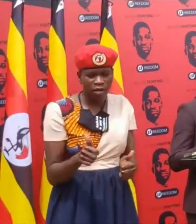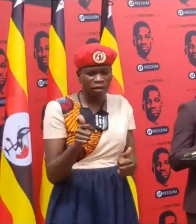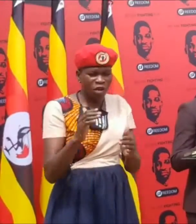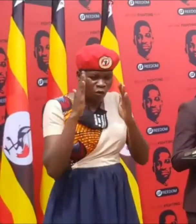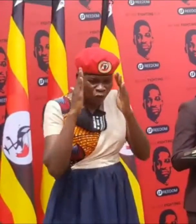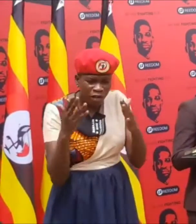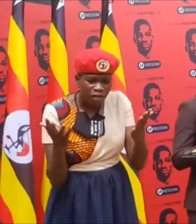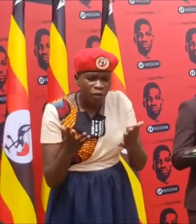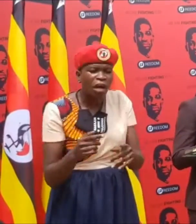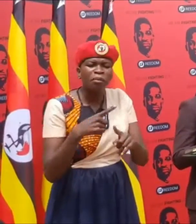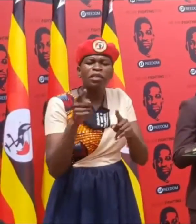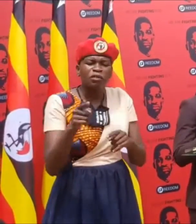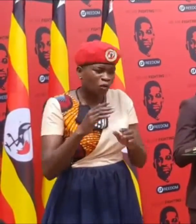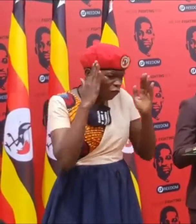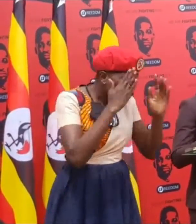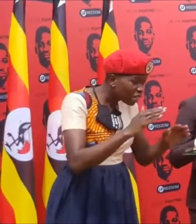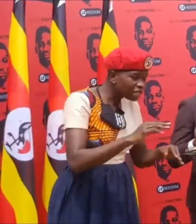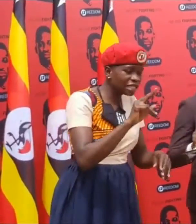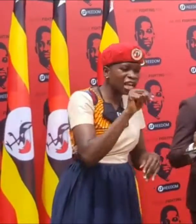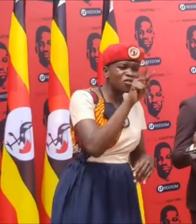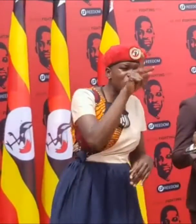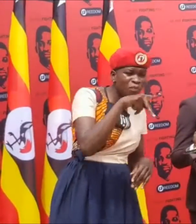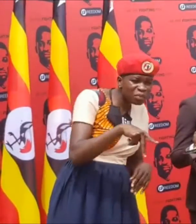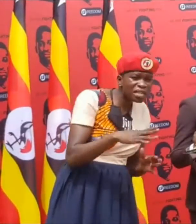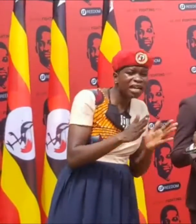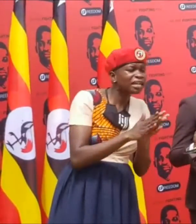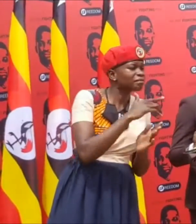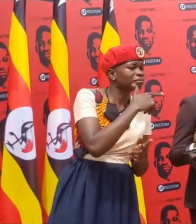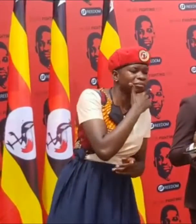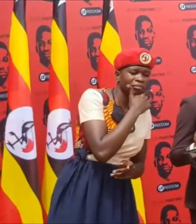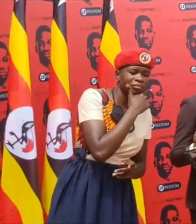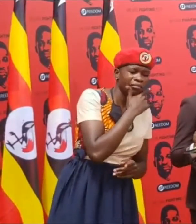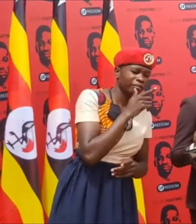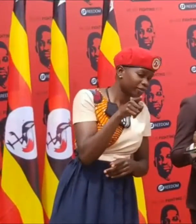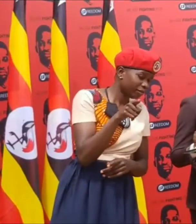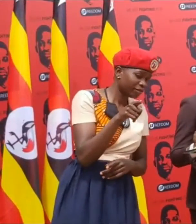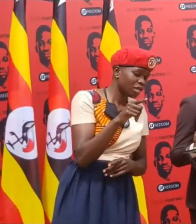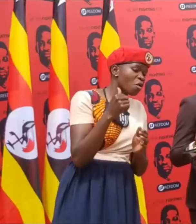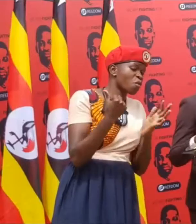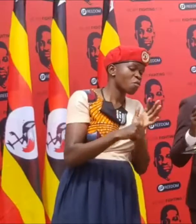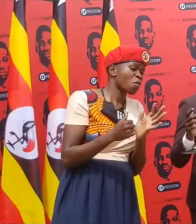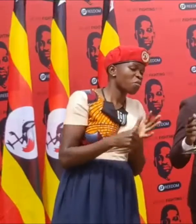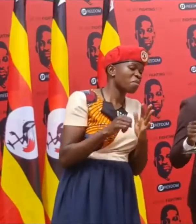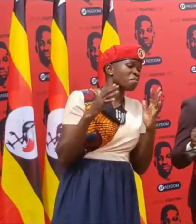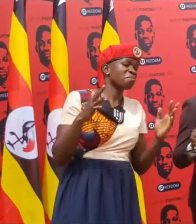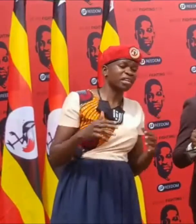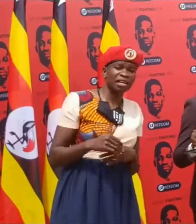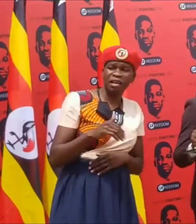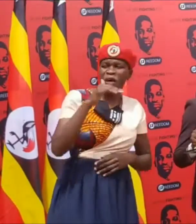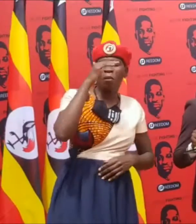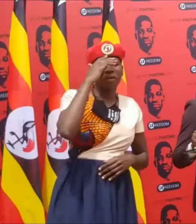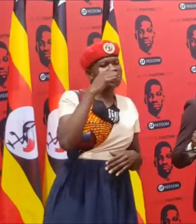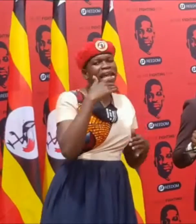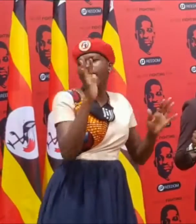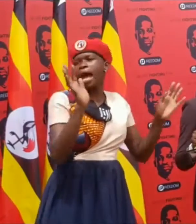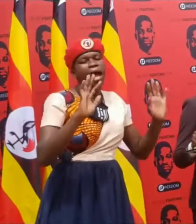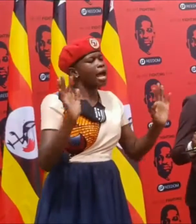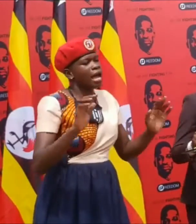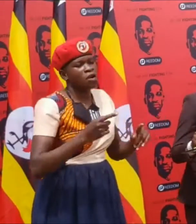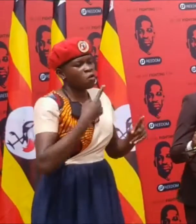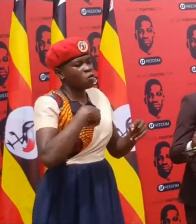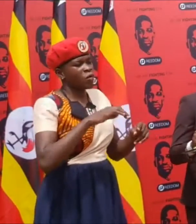NUP ne Honorable Kyagulanyi Ssentamu okutegubeera musango. Poliisi egenda negamba nti affe tetulina